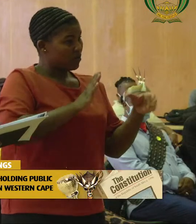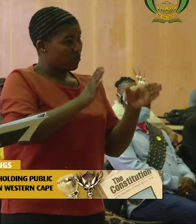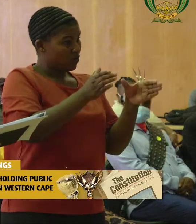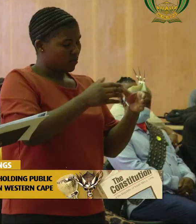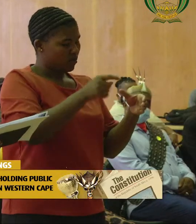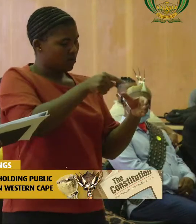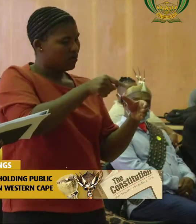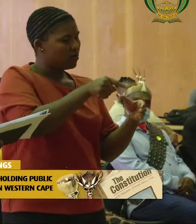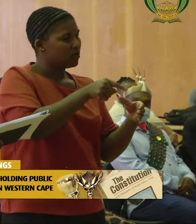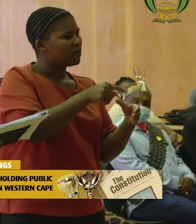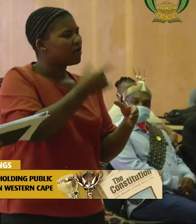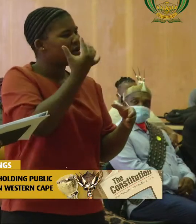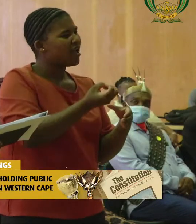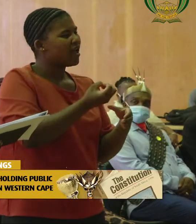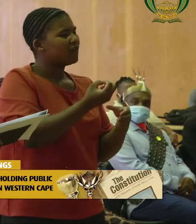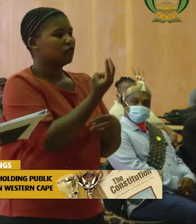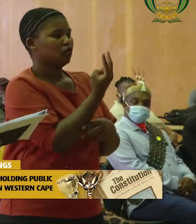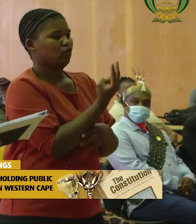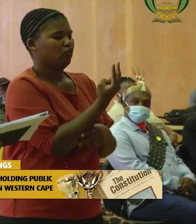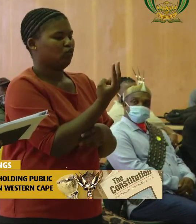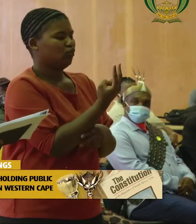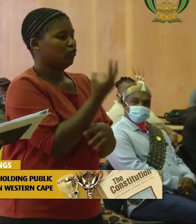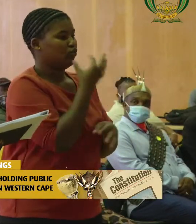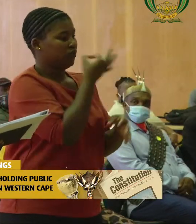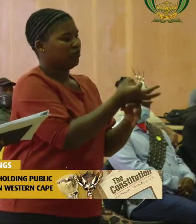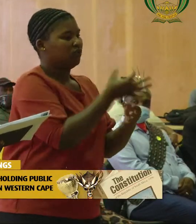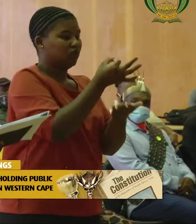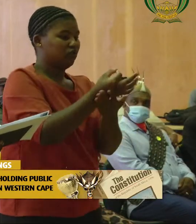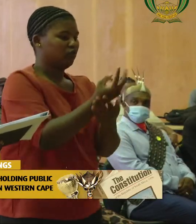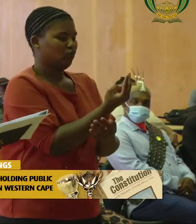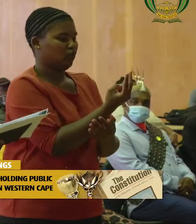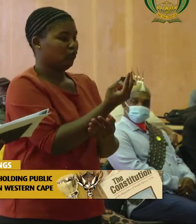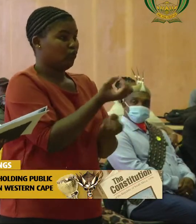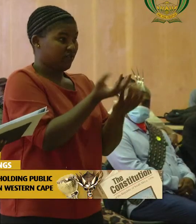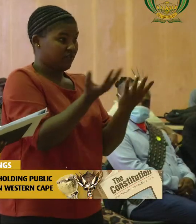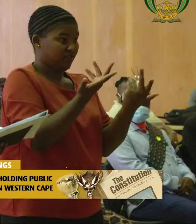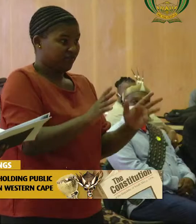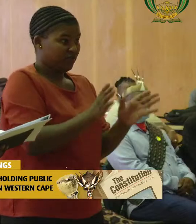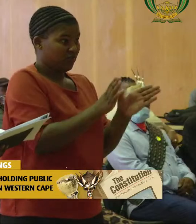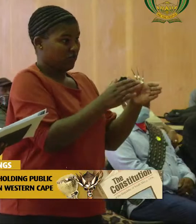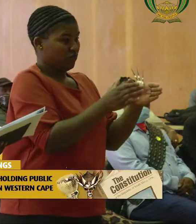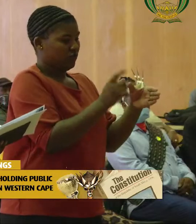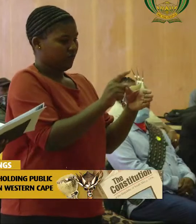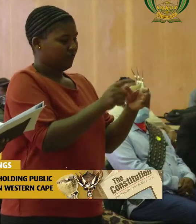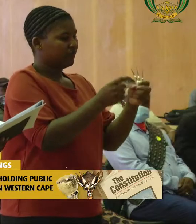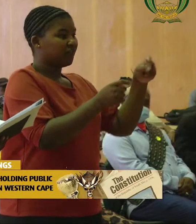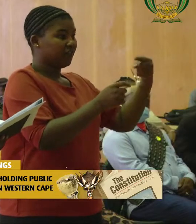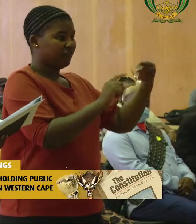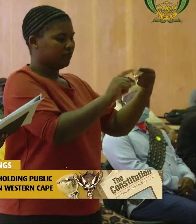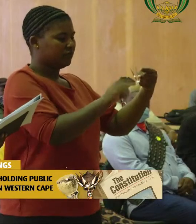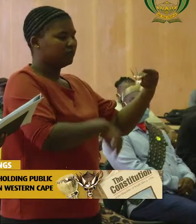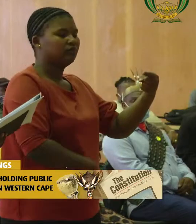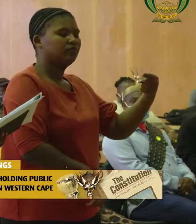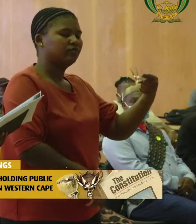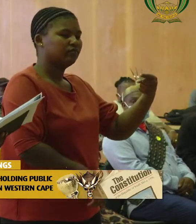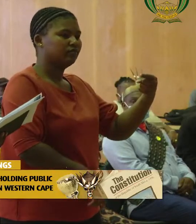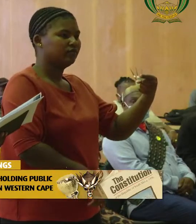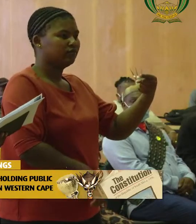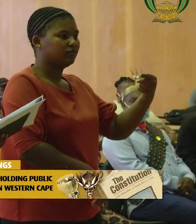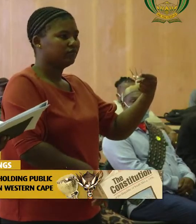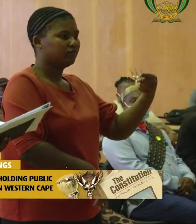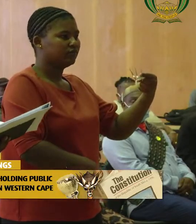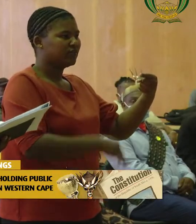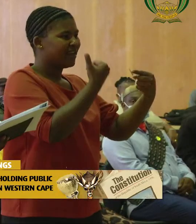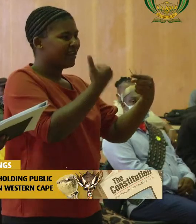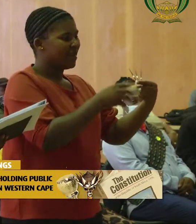report, there were two proposals that were made to Cabinet, which is the first one is the